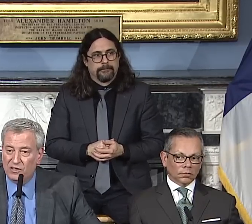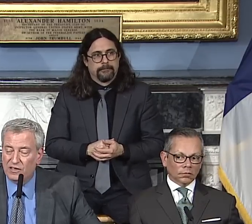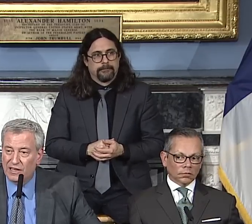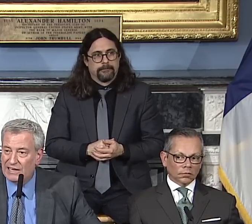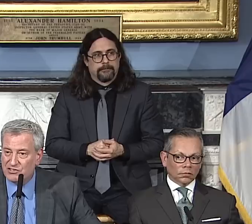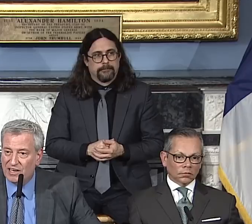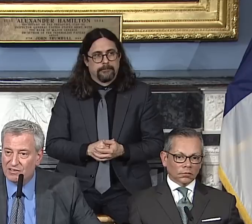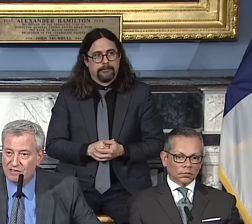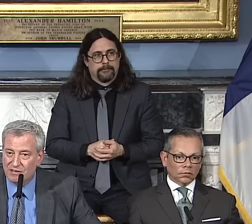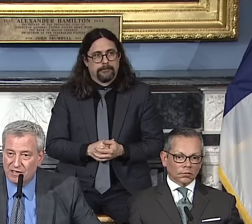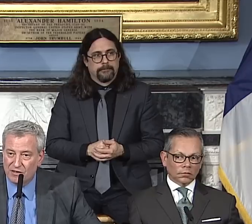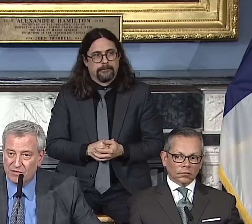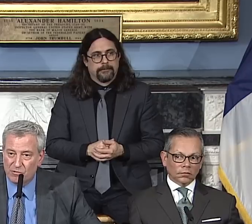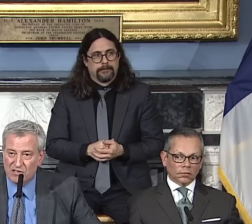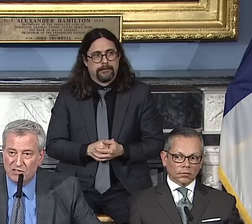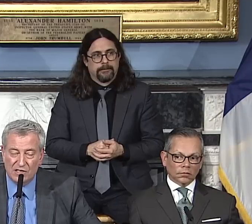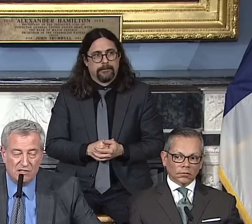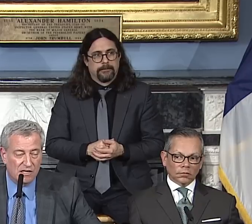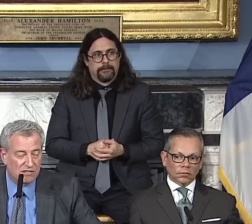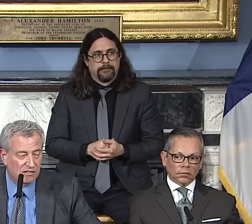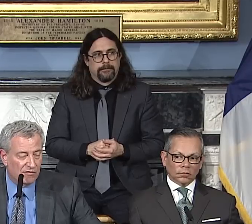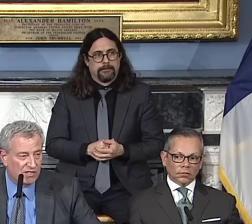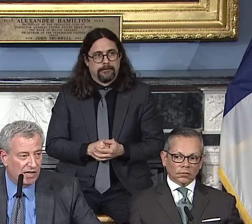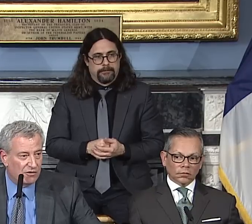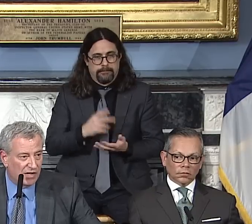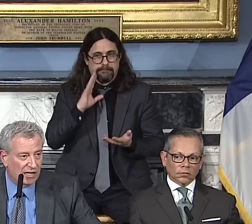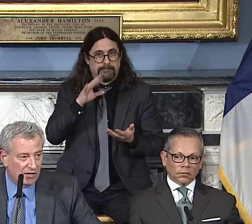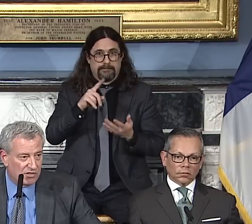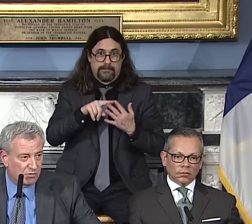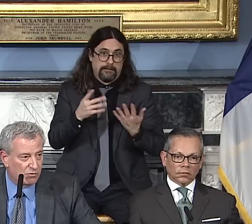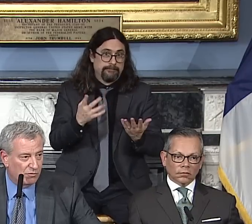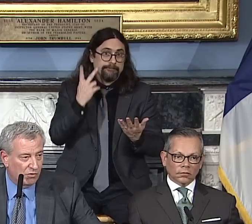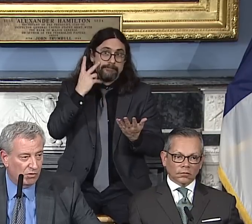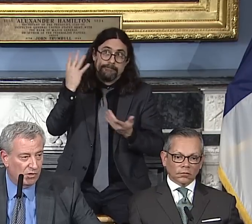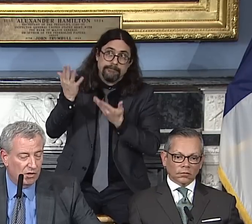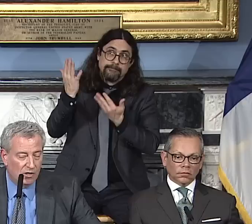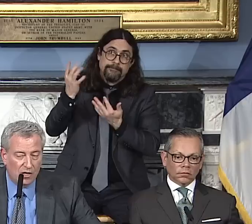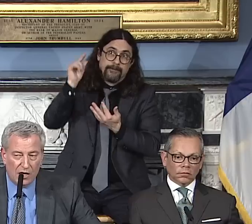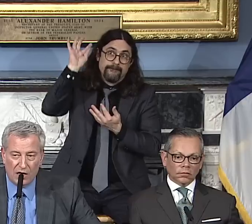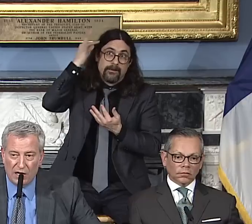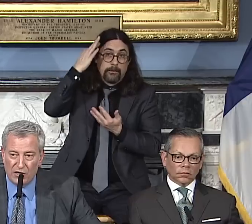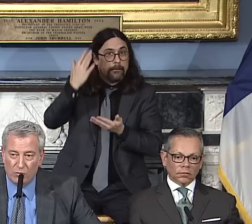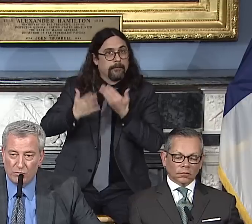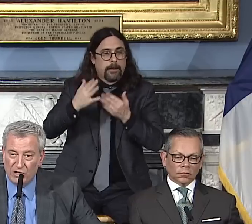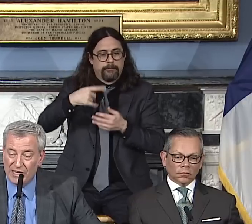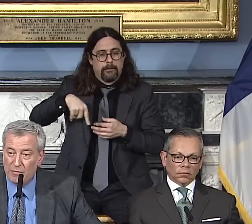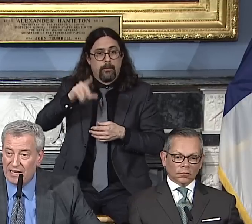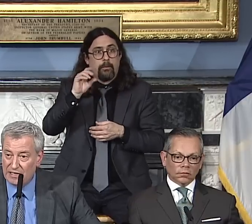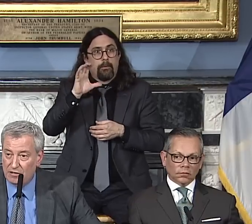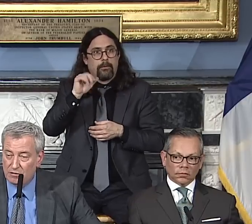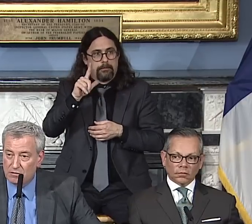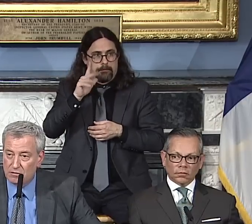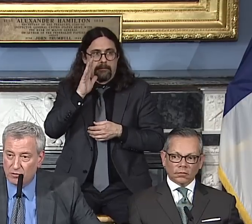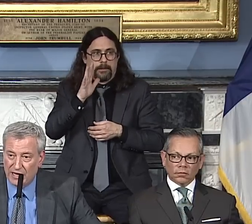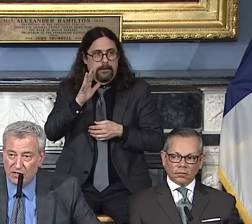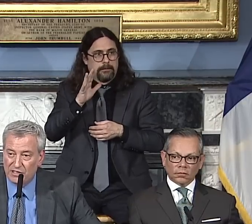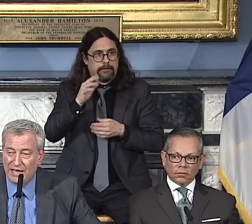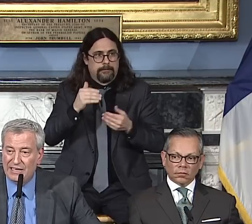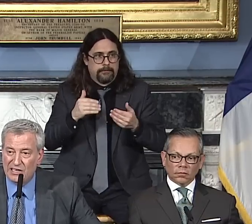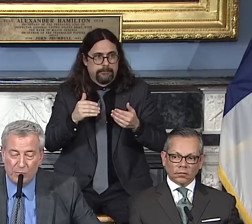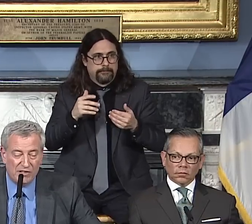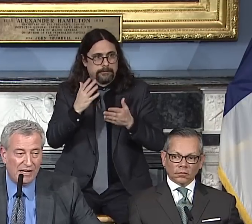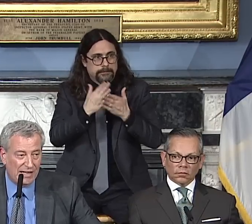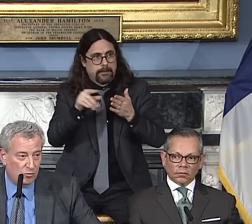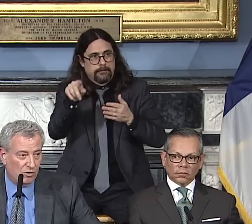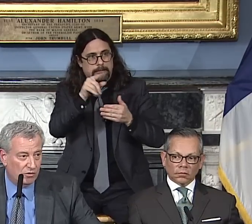this is bluntly the last chance. I think if the President of the United States and the FDA do not give us approval, I don't blame any locality,